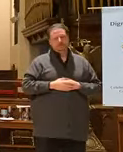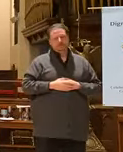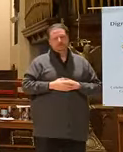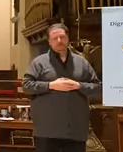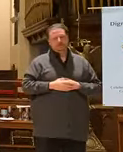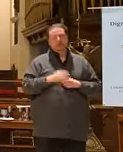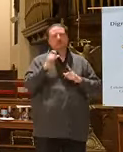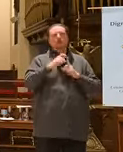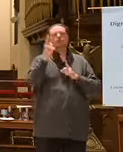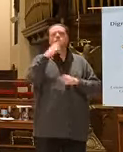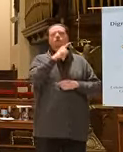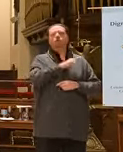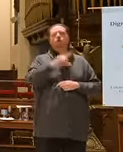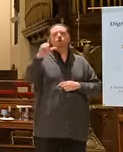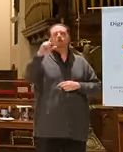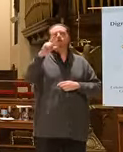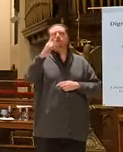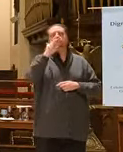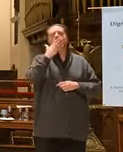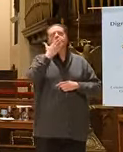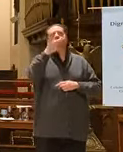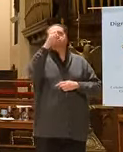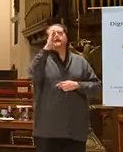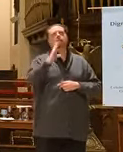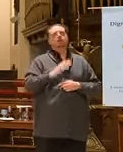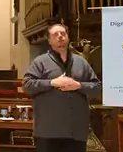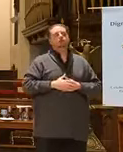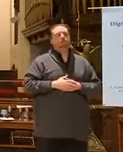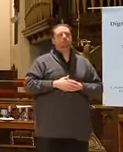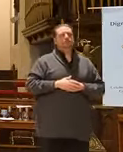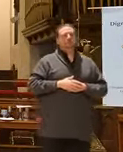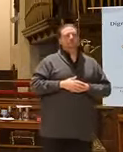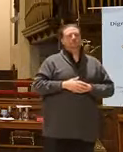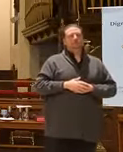The word of the Lord. Thanks be to God.